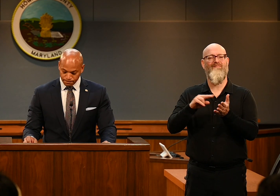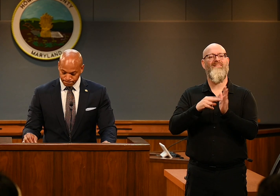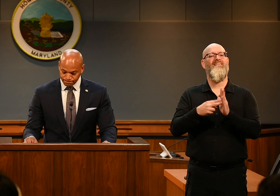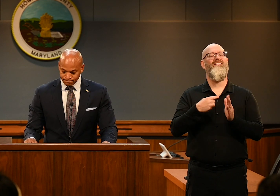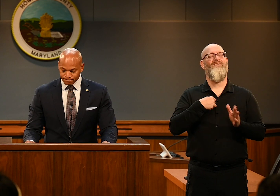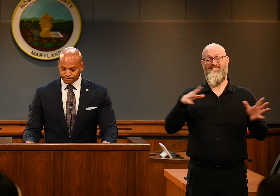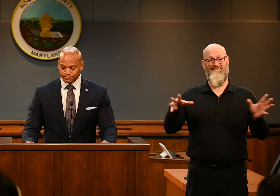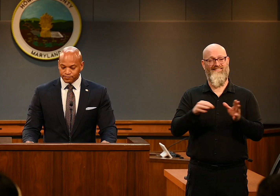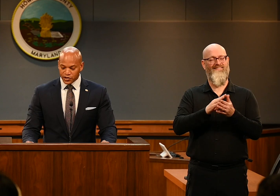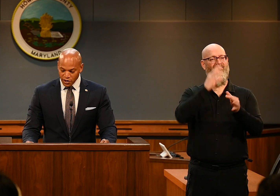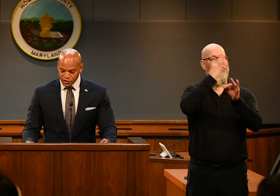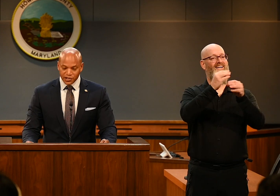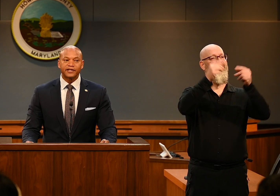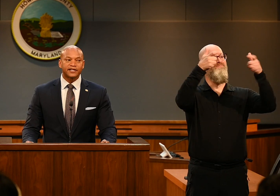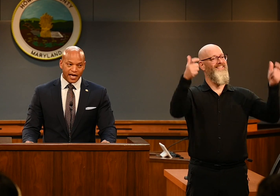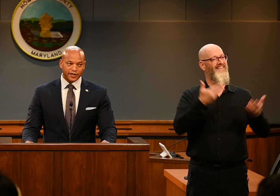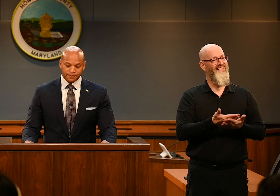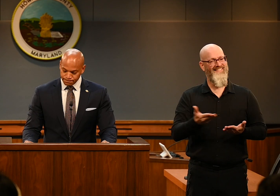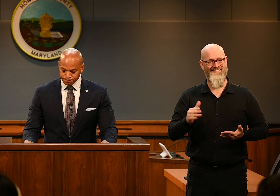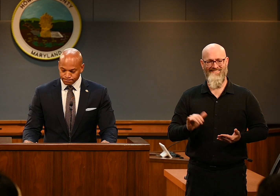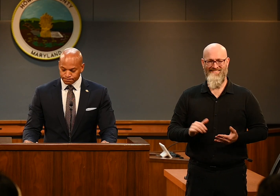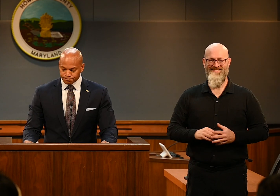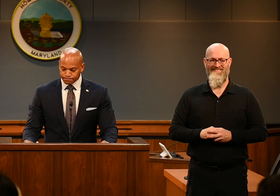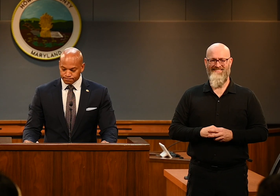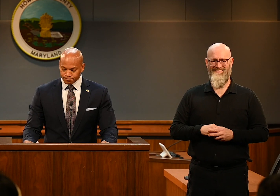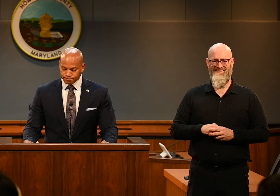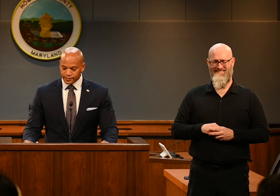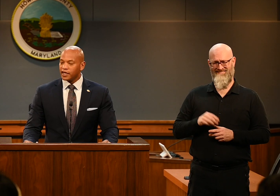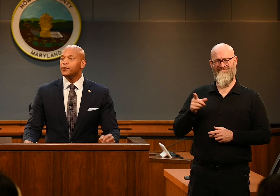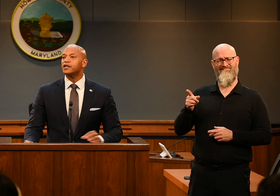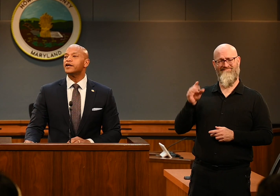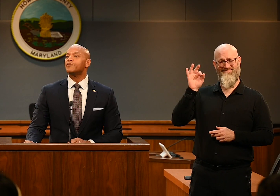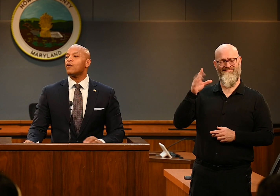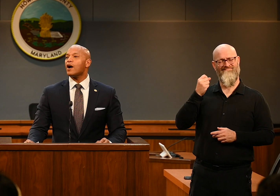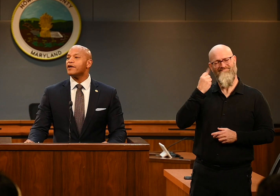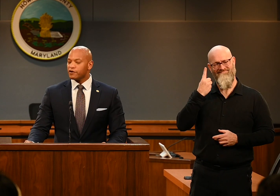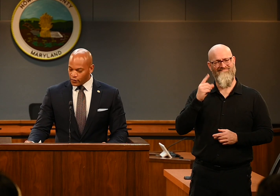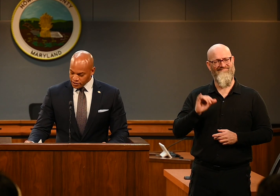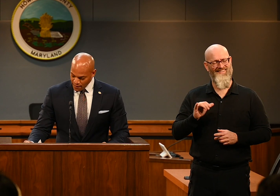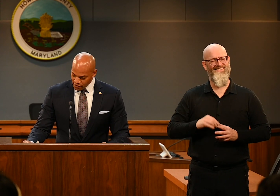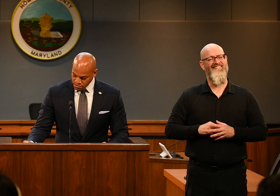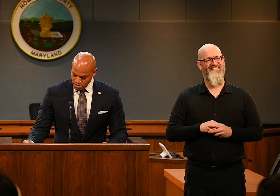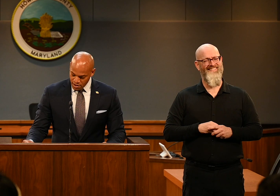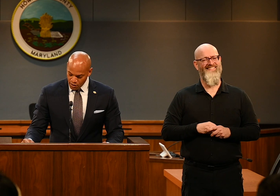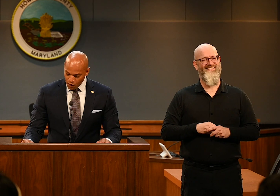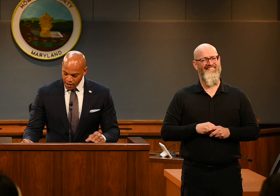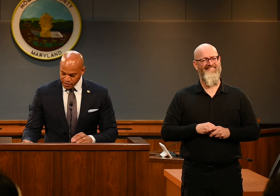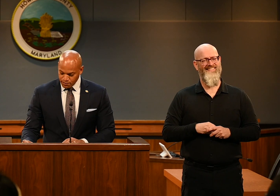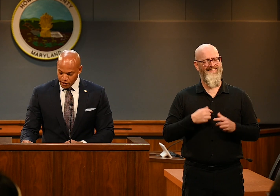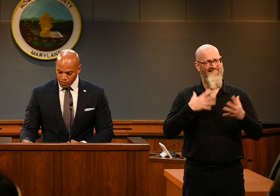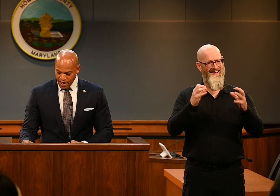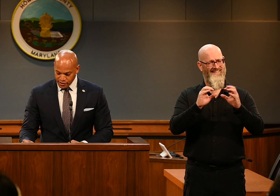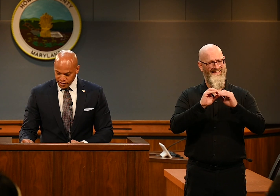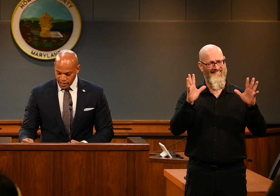too. She understood the assignment. Yeah. And let's be clear about why their voices matter and why